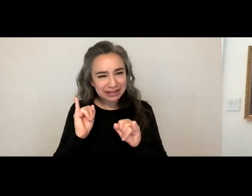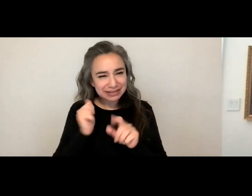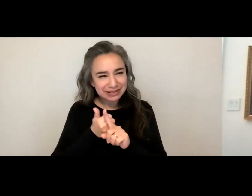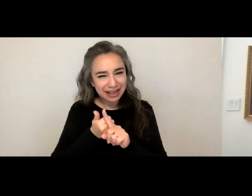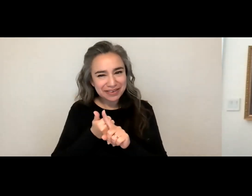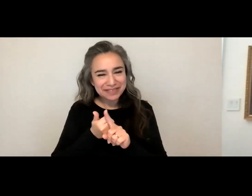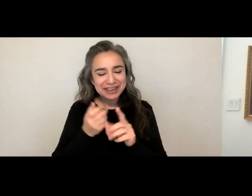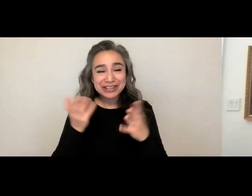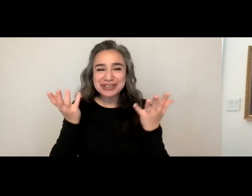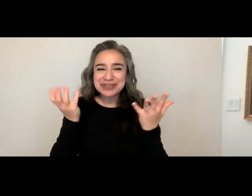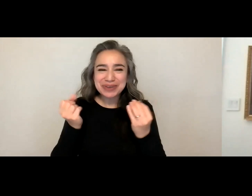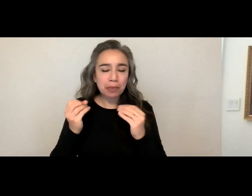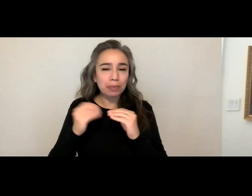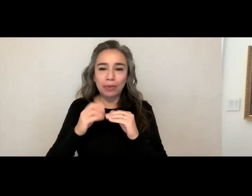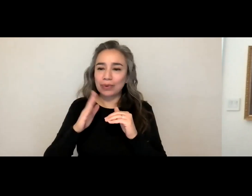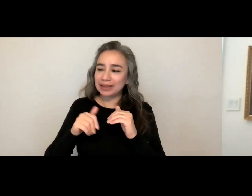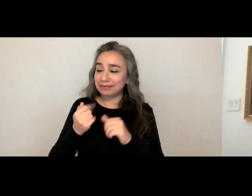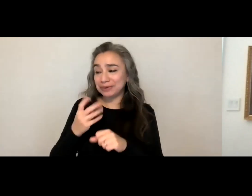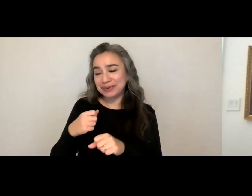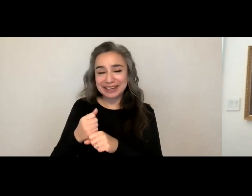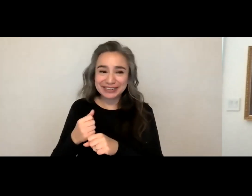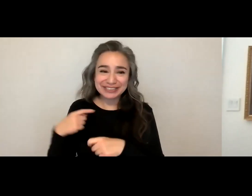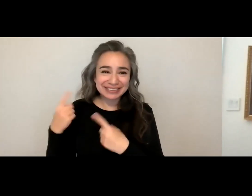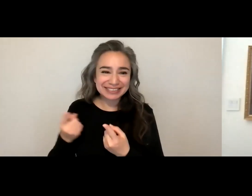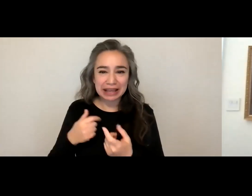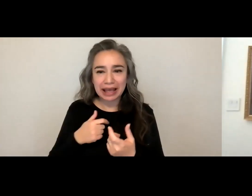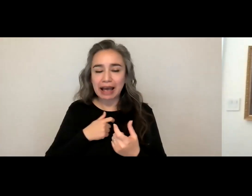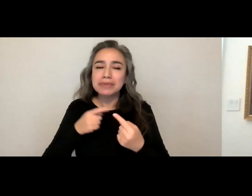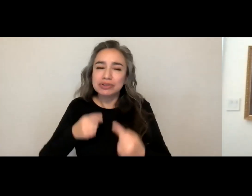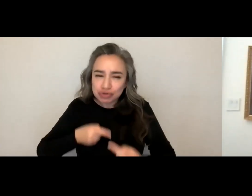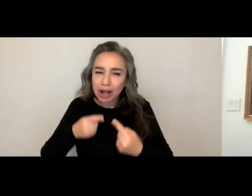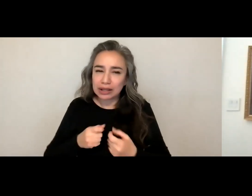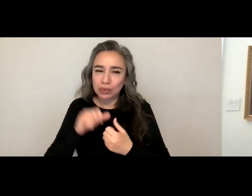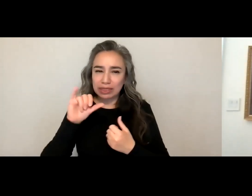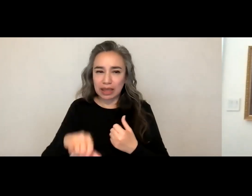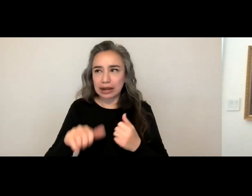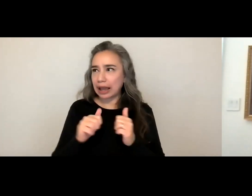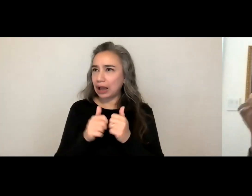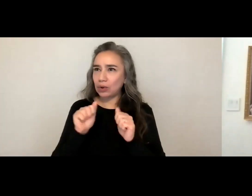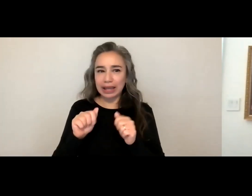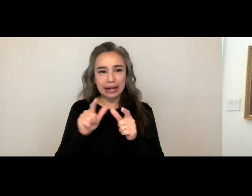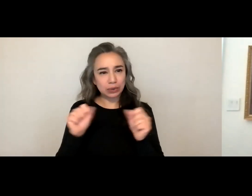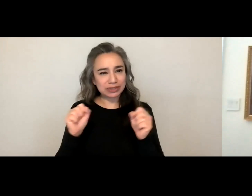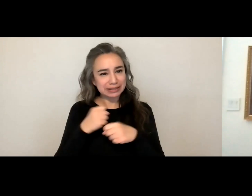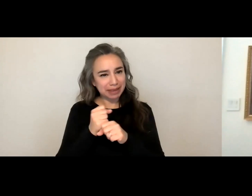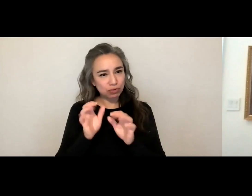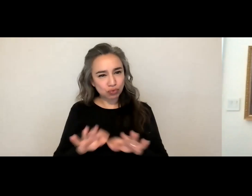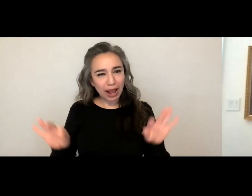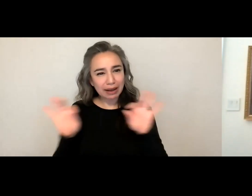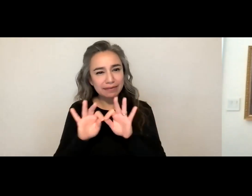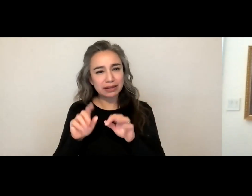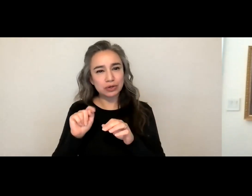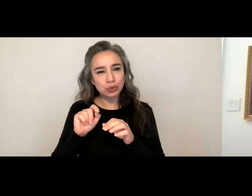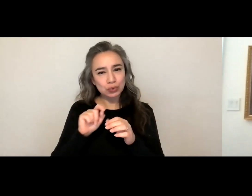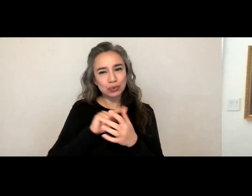past, actually more than a couple of years, I've been struggling with that. How can linguistics be made relevant to these cases